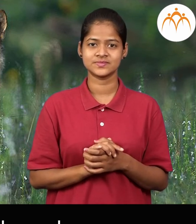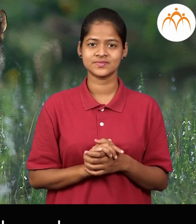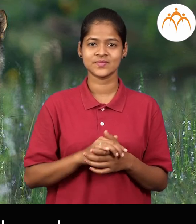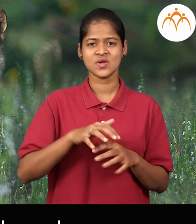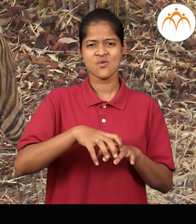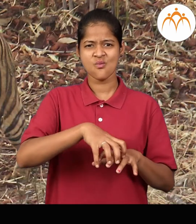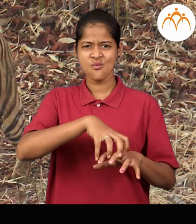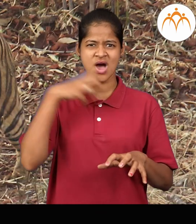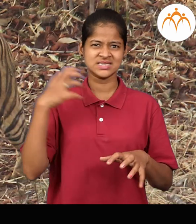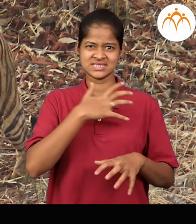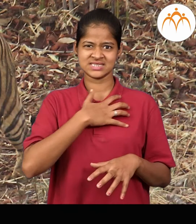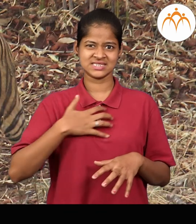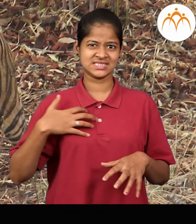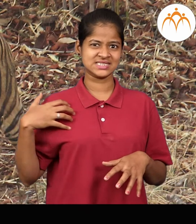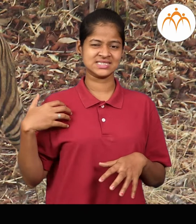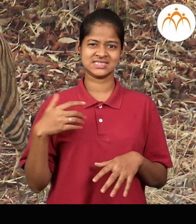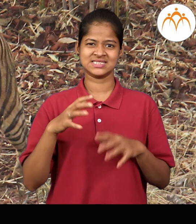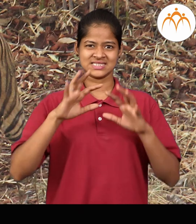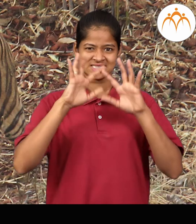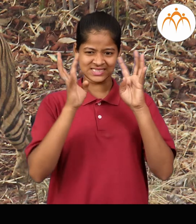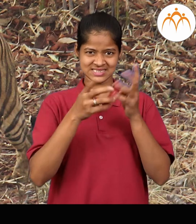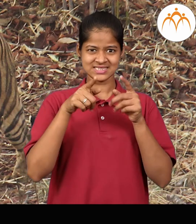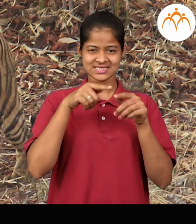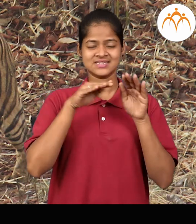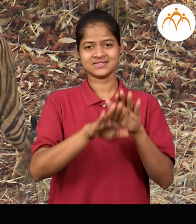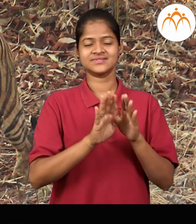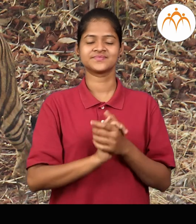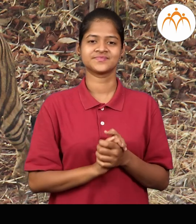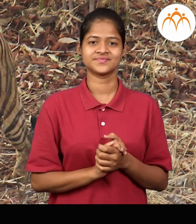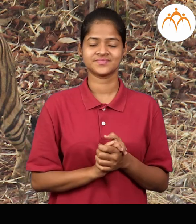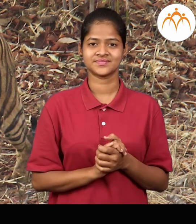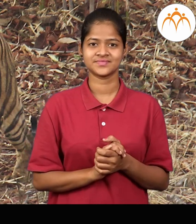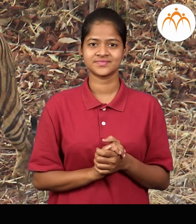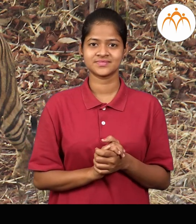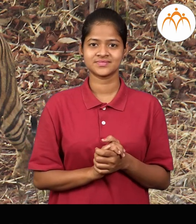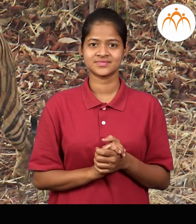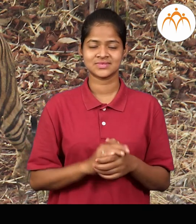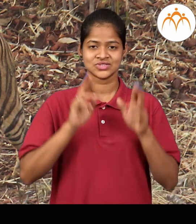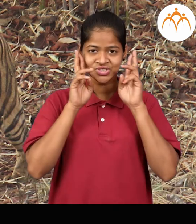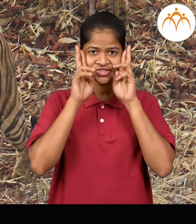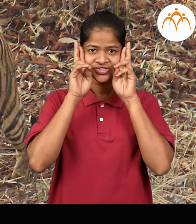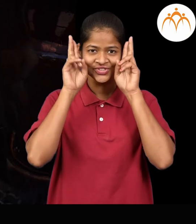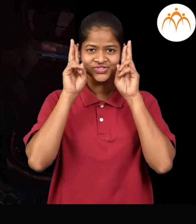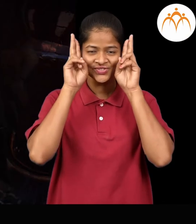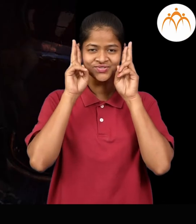Tiger. Tigers live in caves. Rabbit.